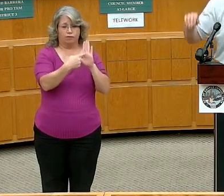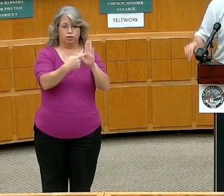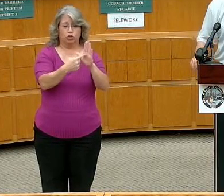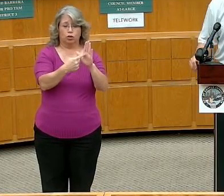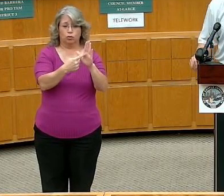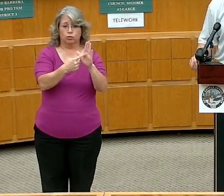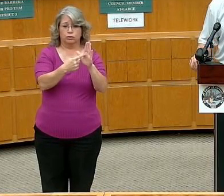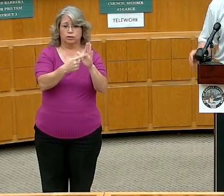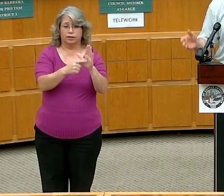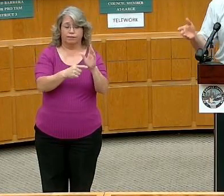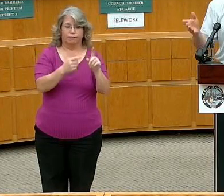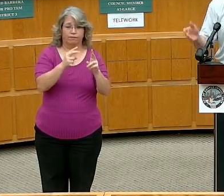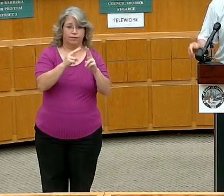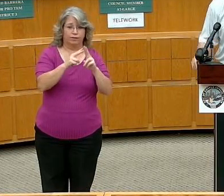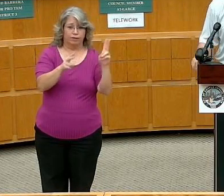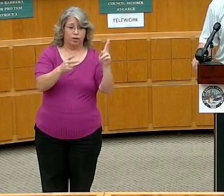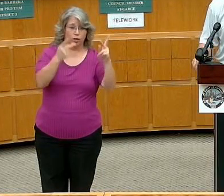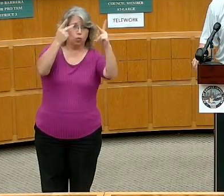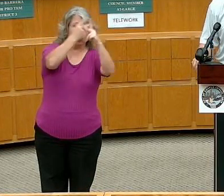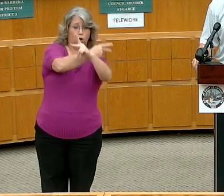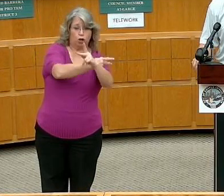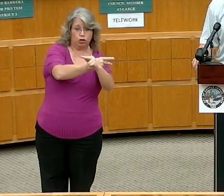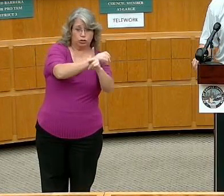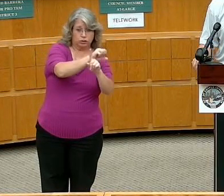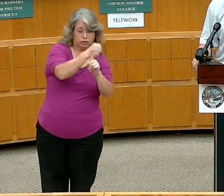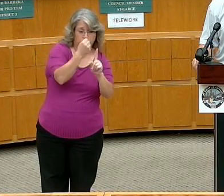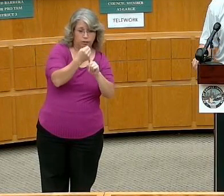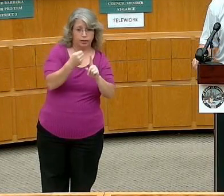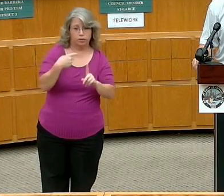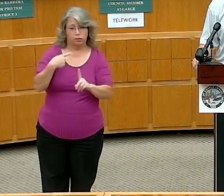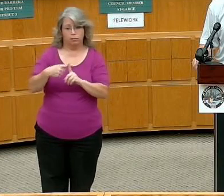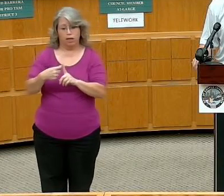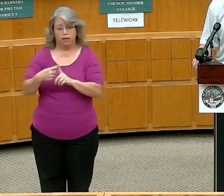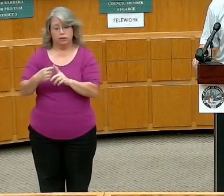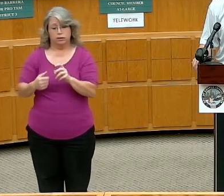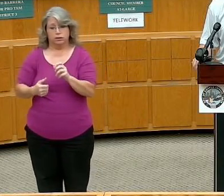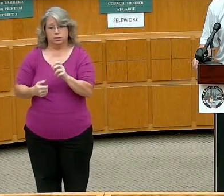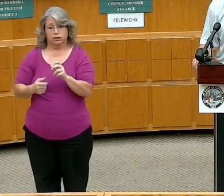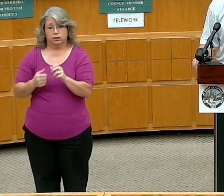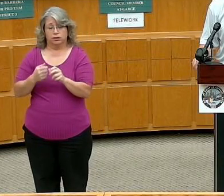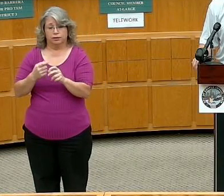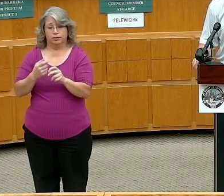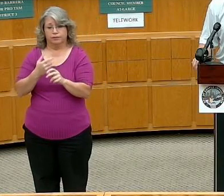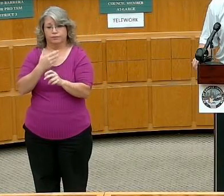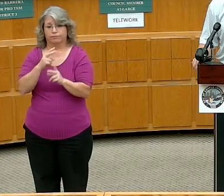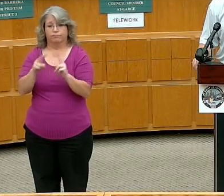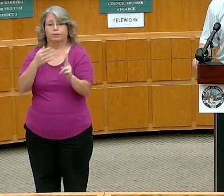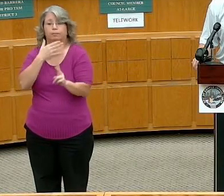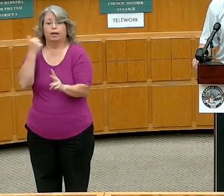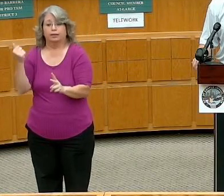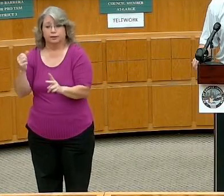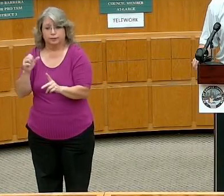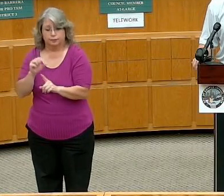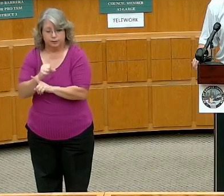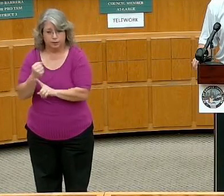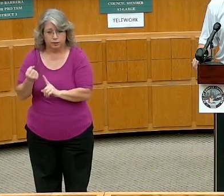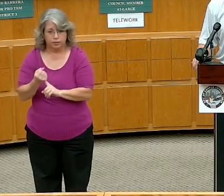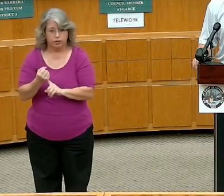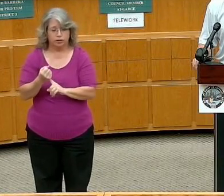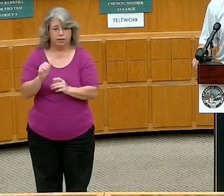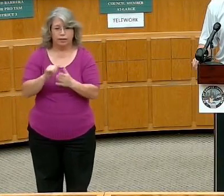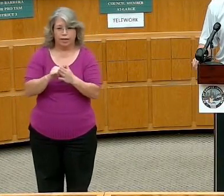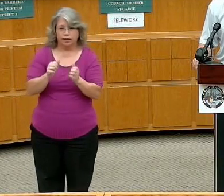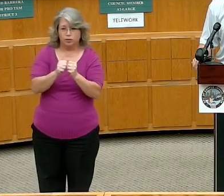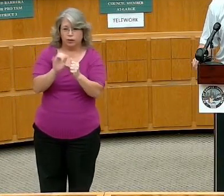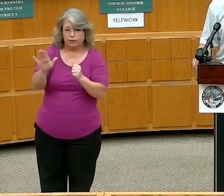high. They've done that from a scientific standpoint. But I think even without thinking